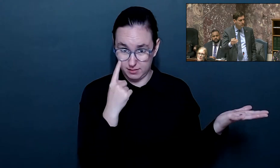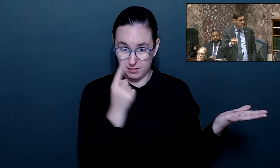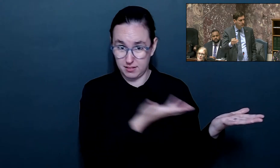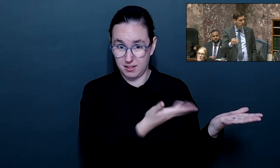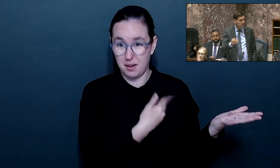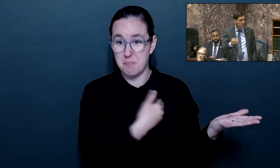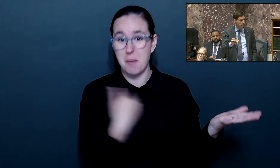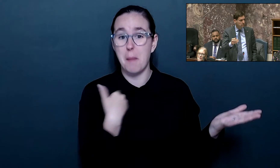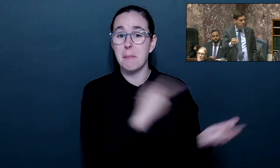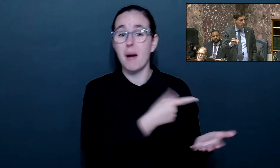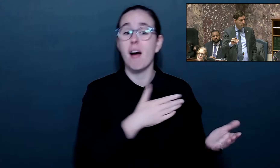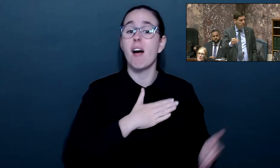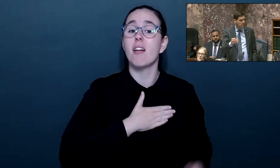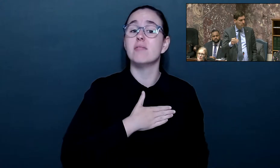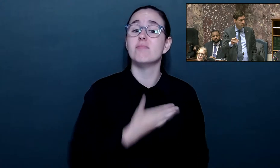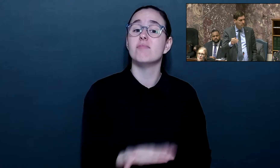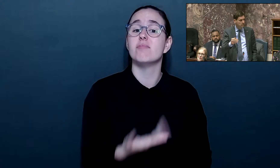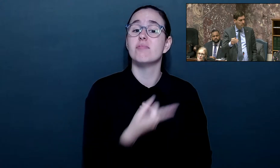individual.